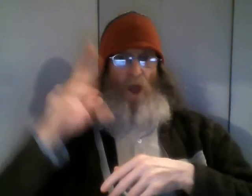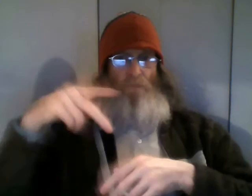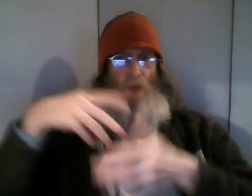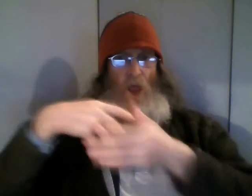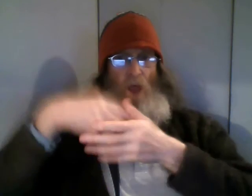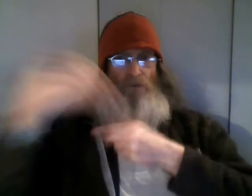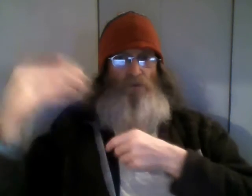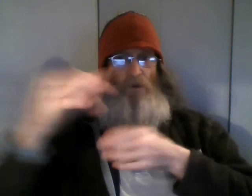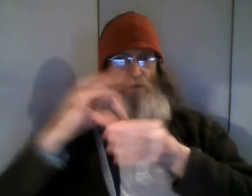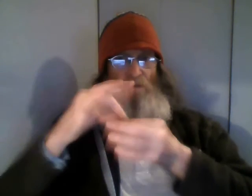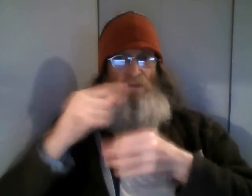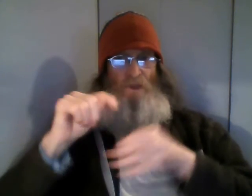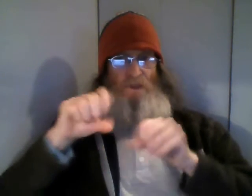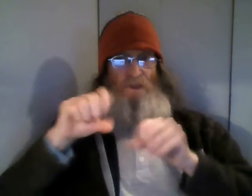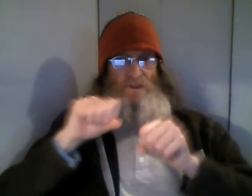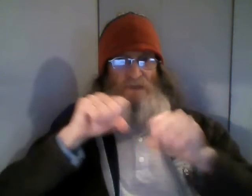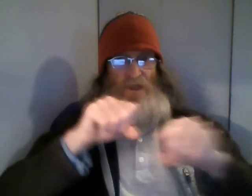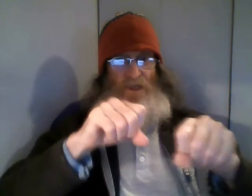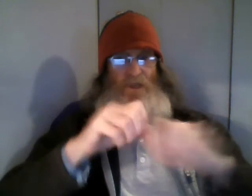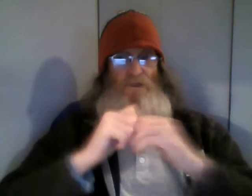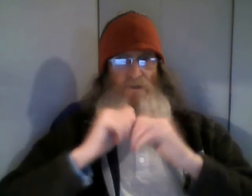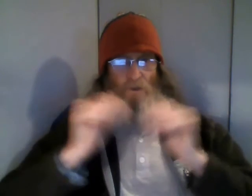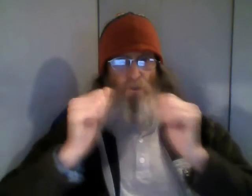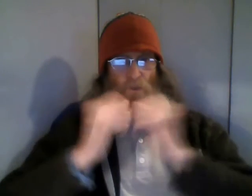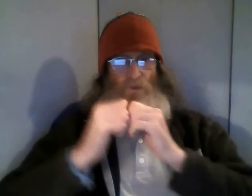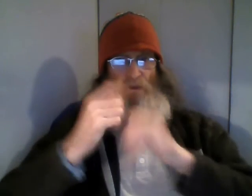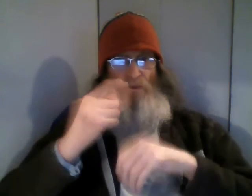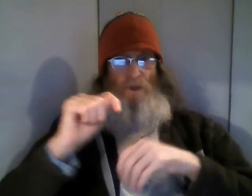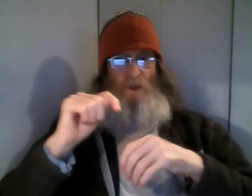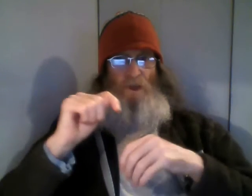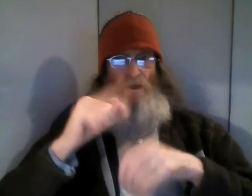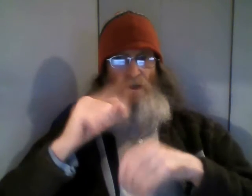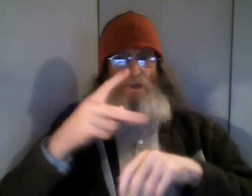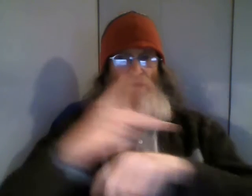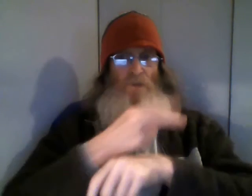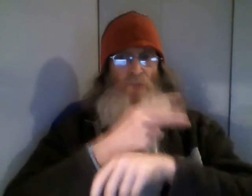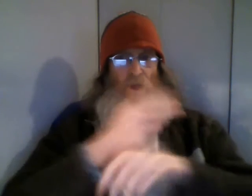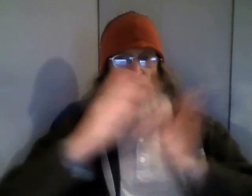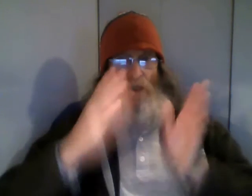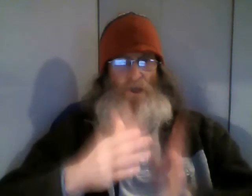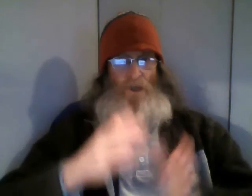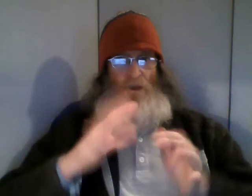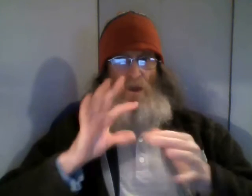1-844-218-SURE right now or visit us at surehealth.ca for your free no-obligation Sure Health brochure. That's